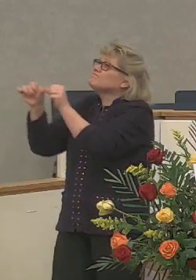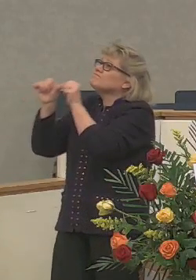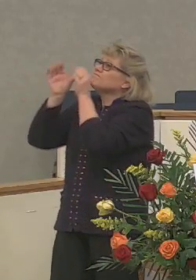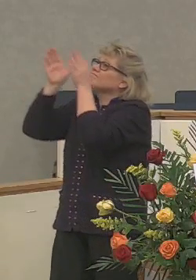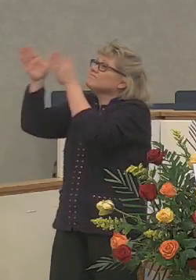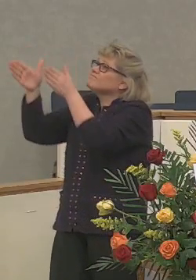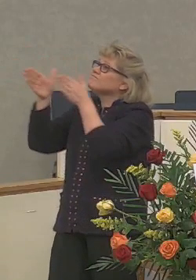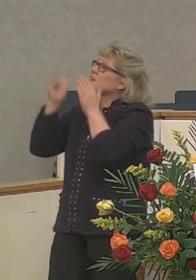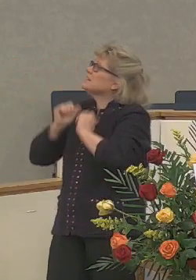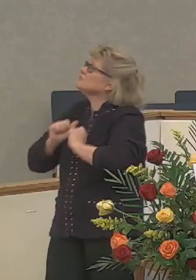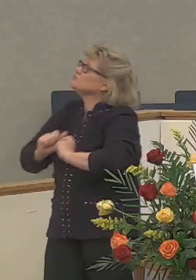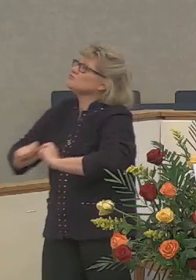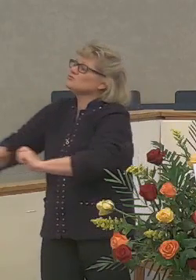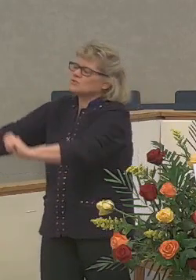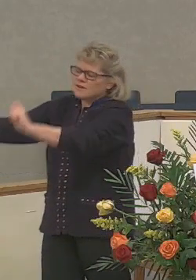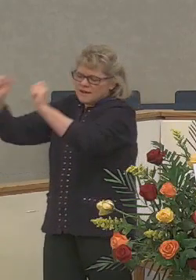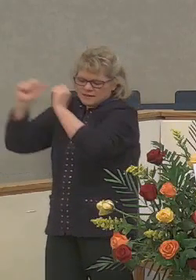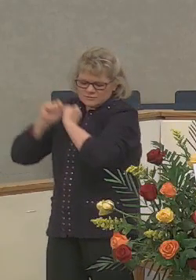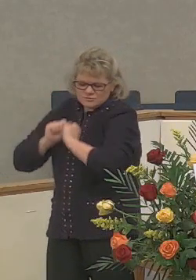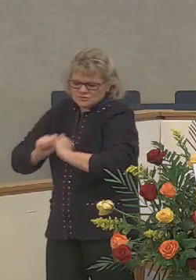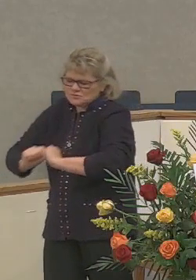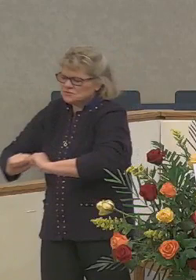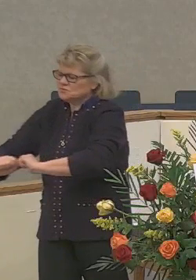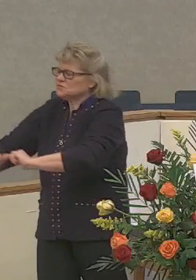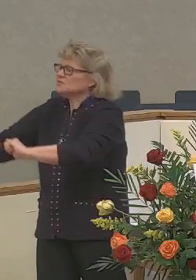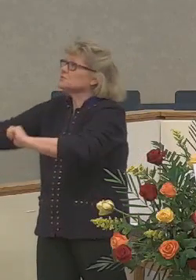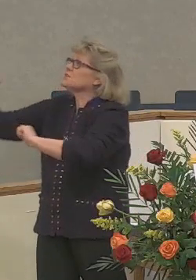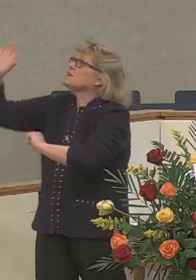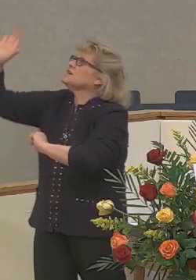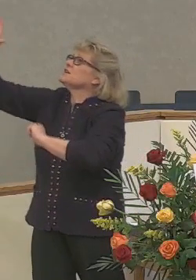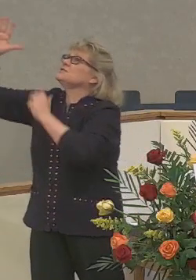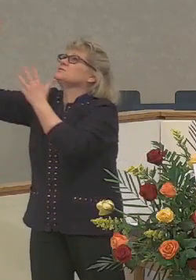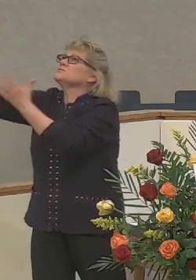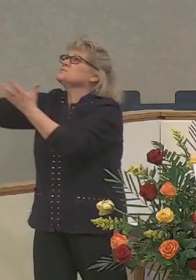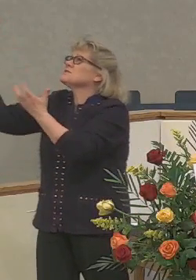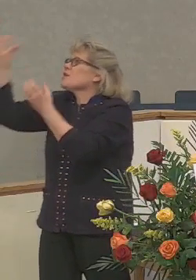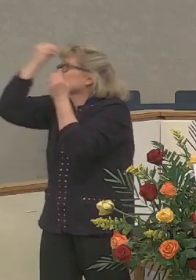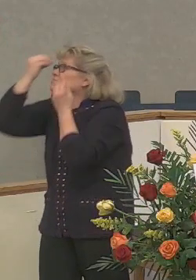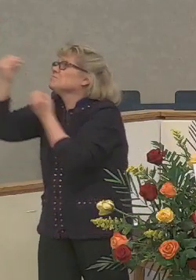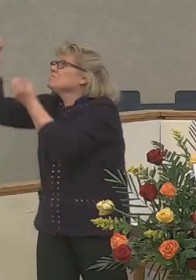and have tried all his will to obey,